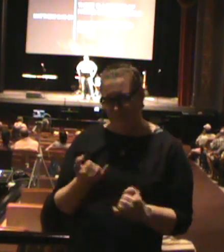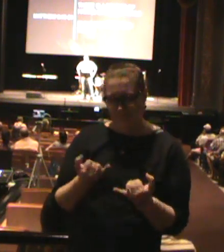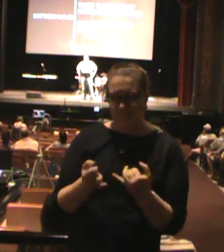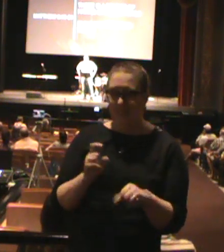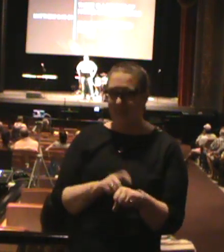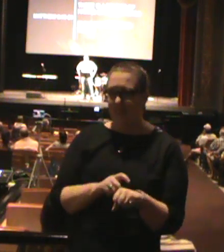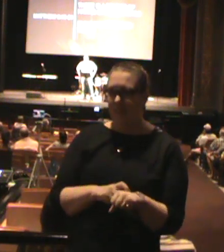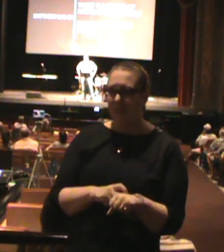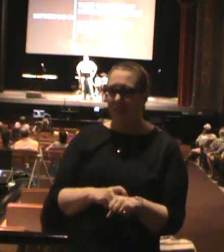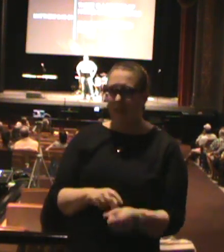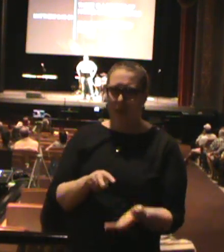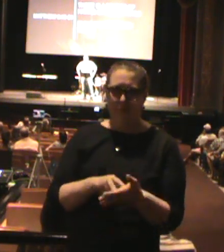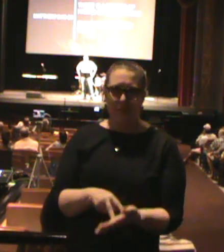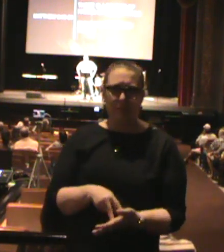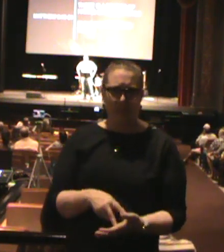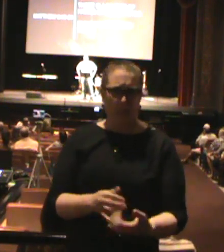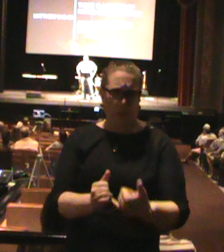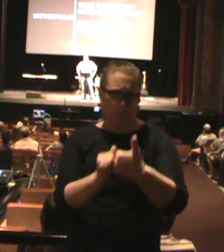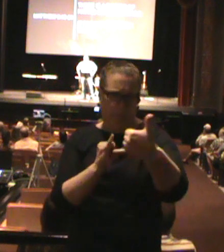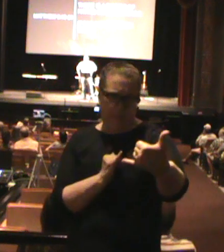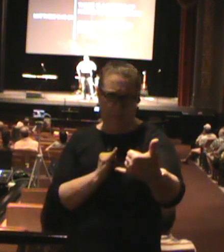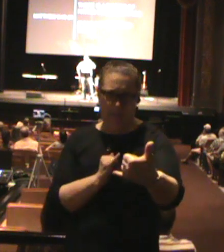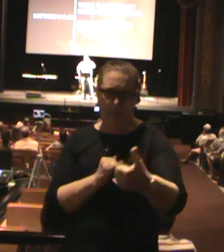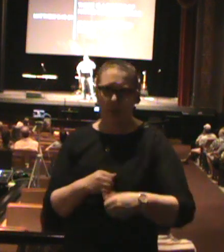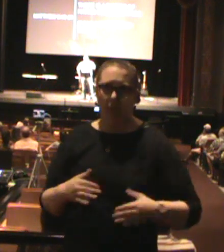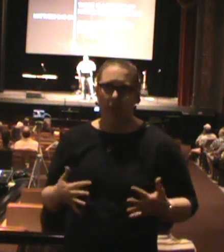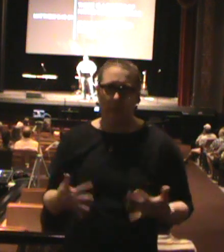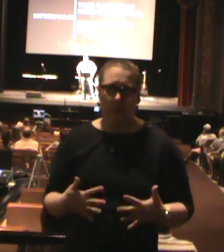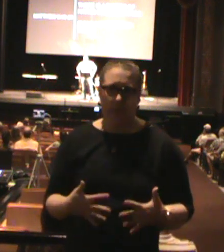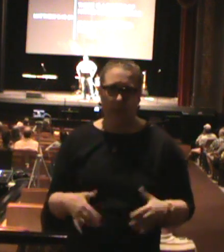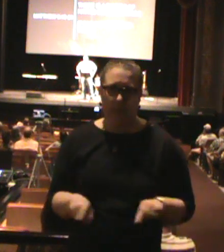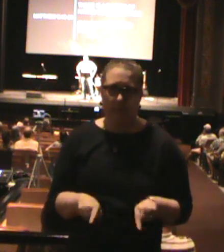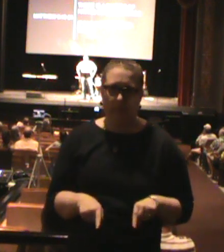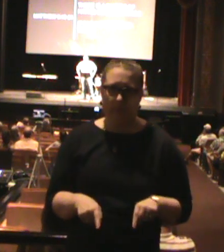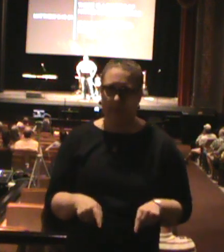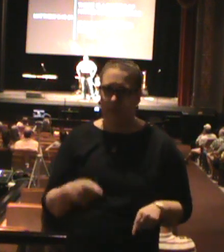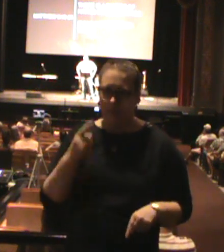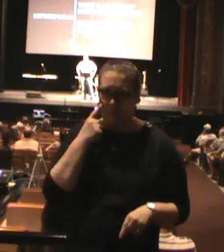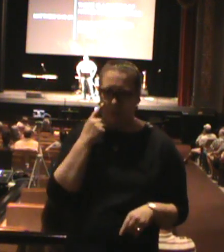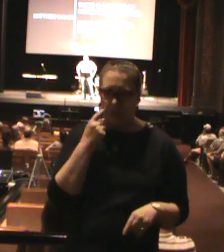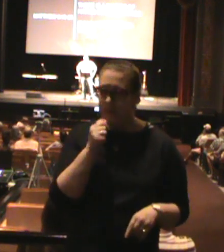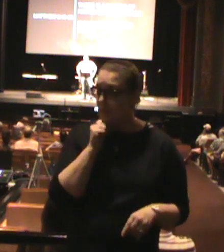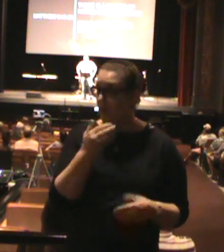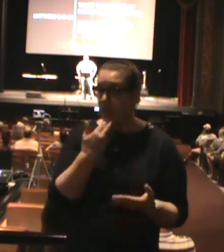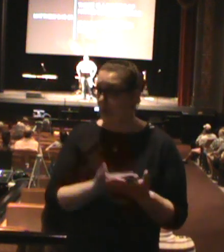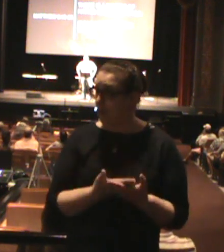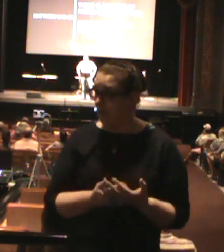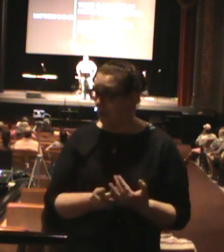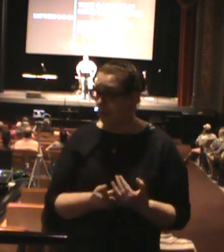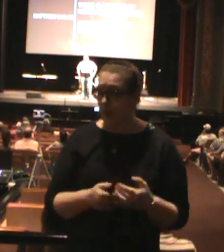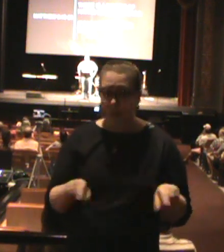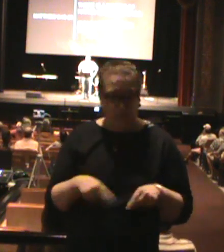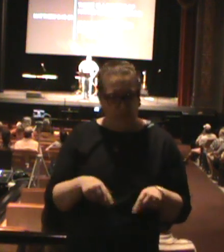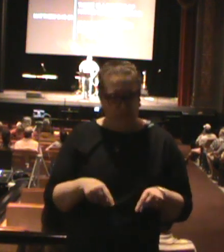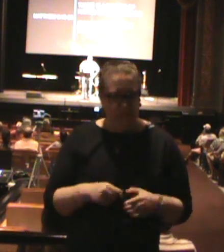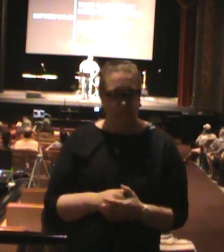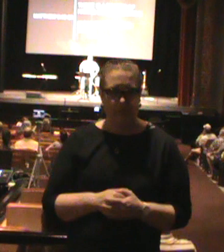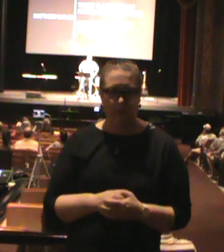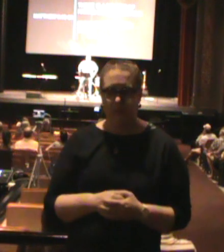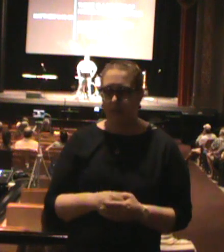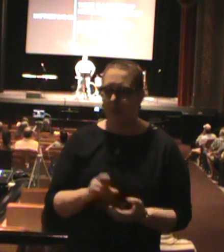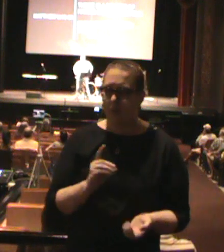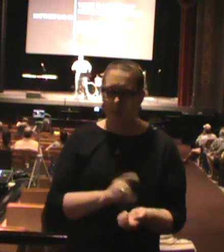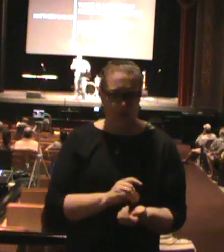last time I was standing 6 feet away, and I was so nervous. My eyes have never been that great. And I was so nervous. And Dr. Farley was